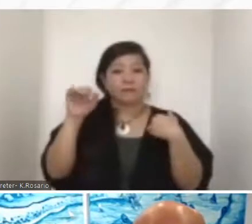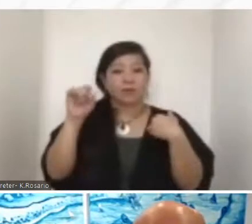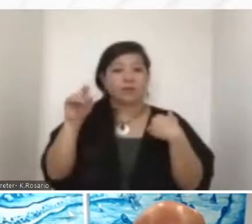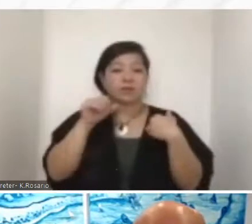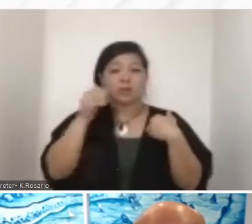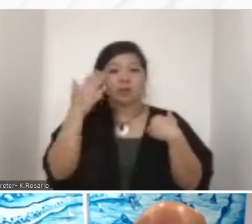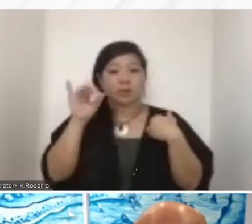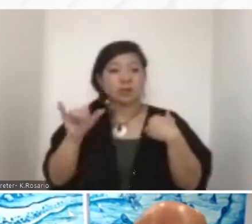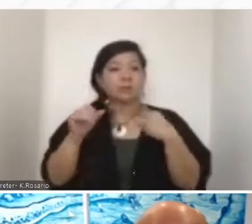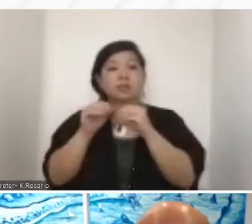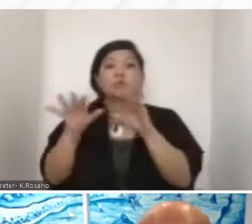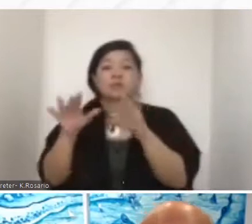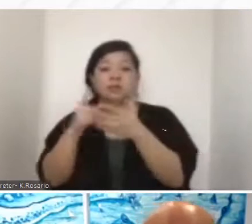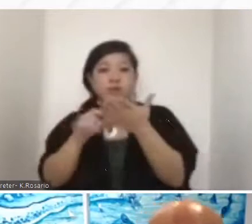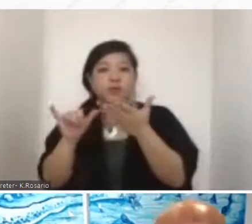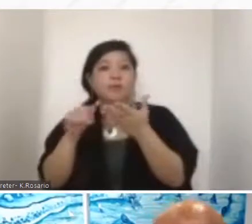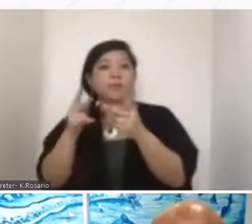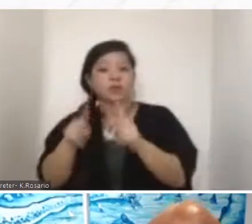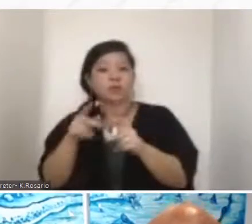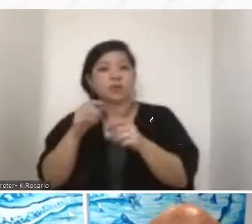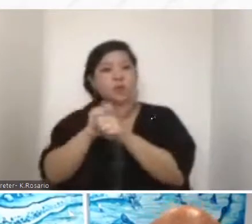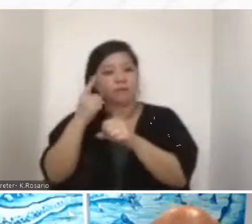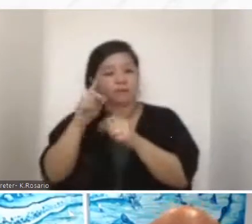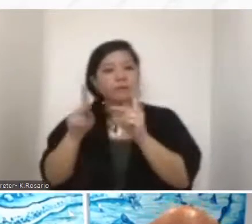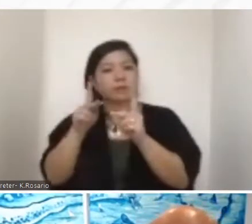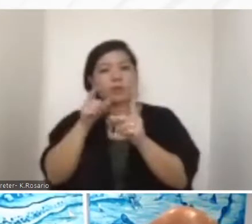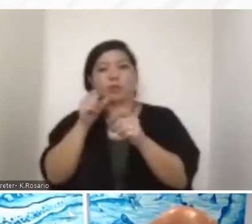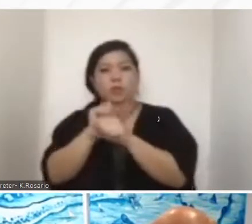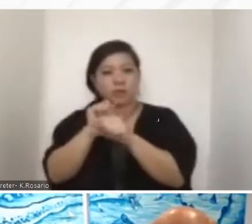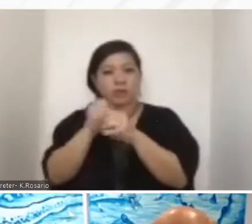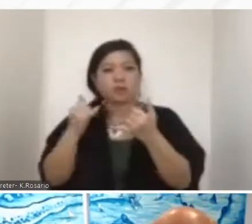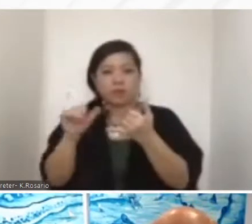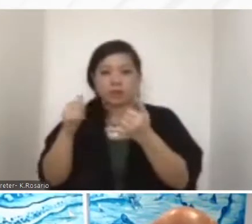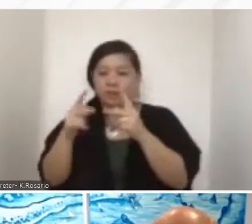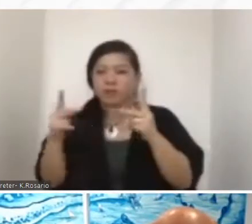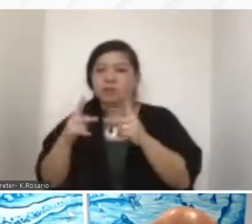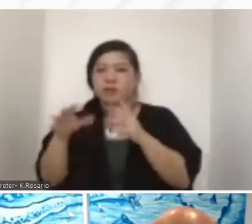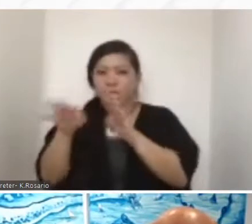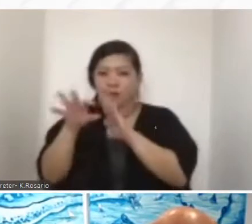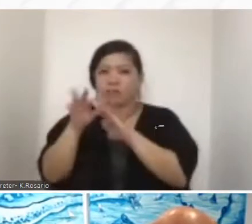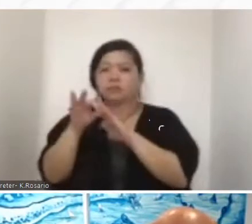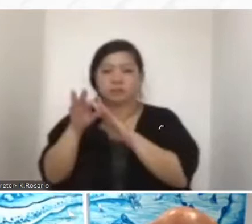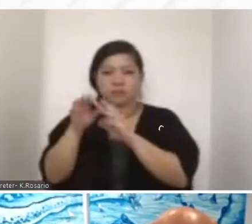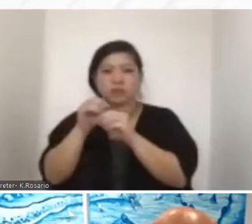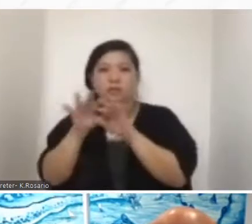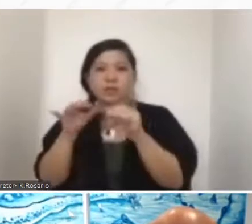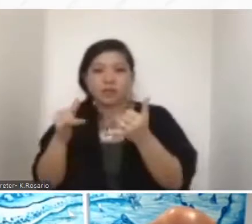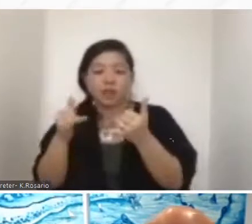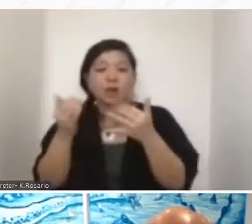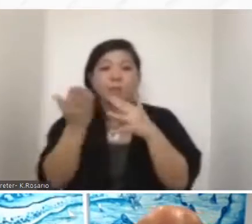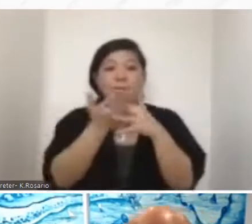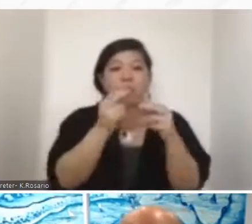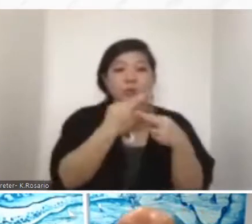and be spreading it to them. And when you are at work, for the people who are working, that's the other place where we're finding a lot of spread, is in the break rooms.